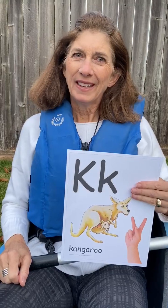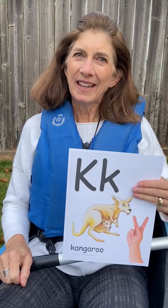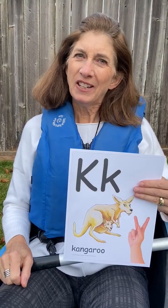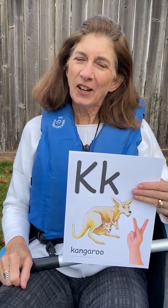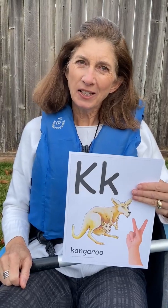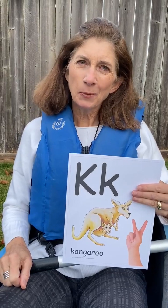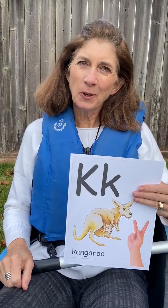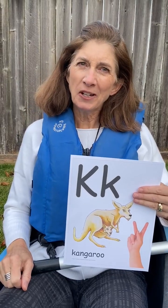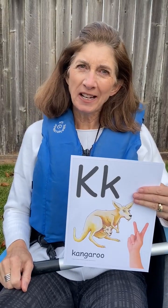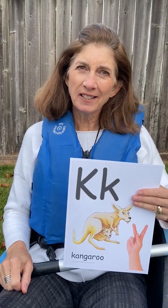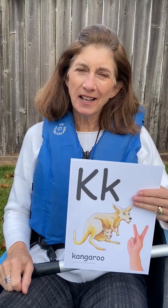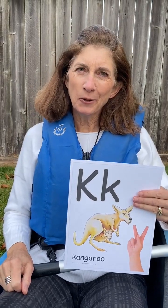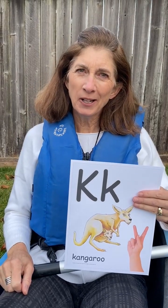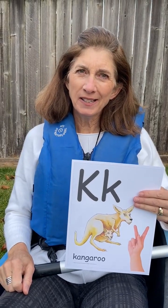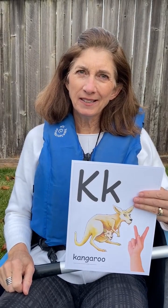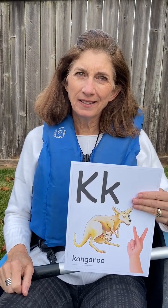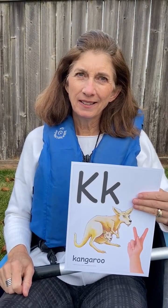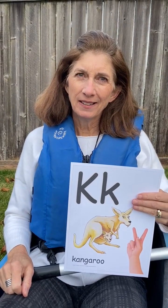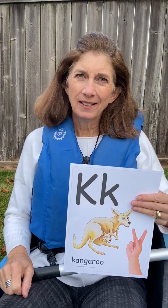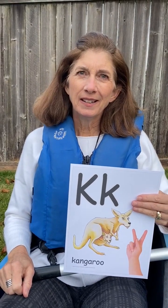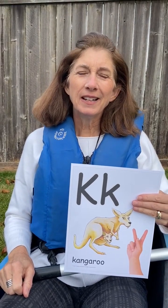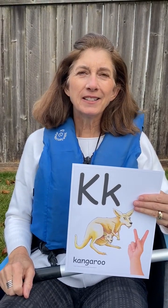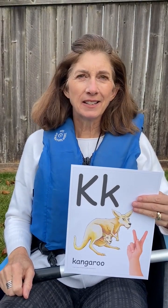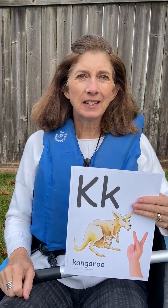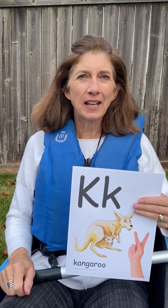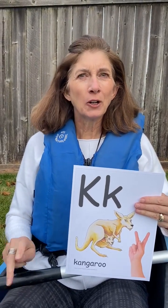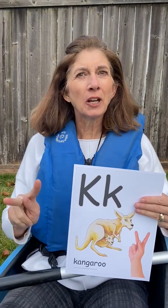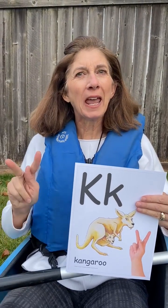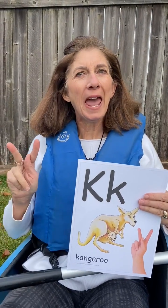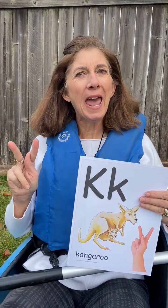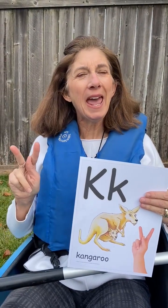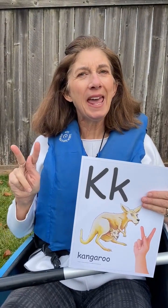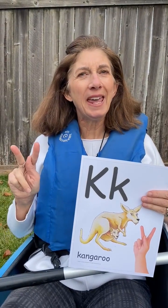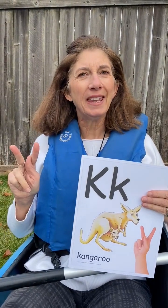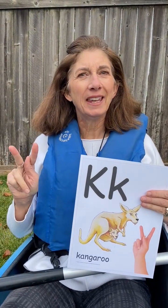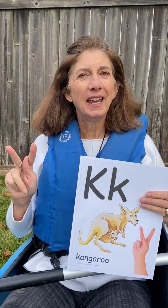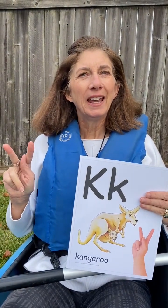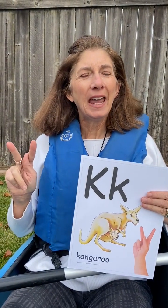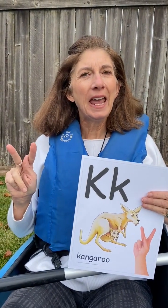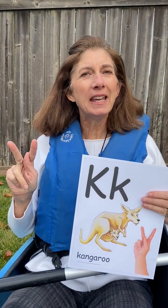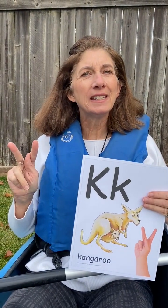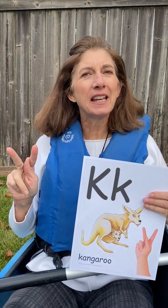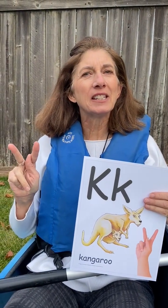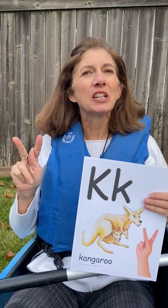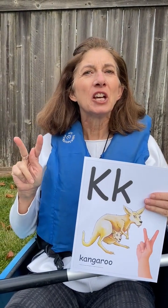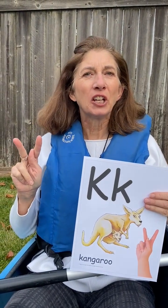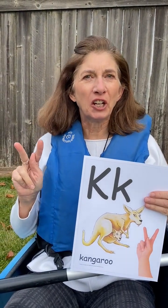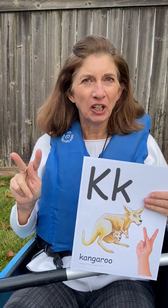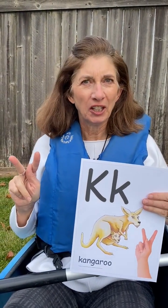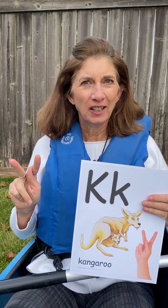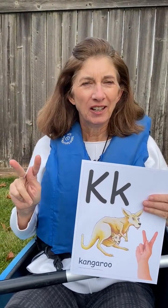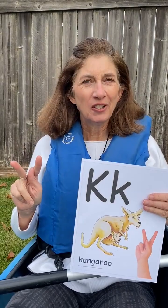Can you guess what our next letter is? It's the letter K. K says K. Do you